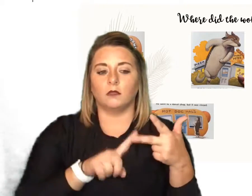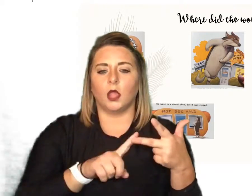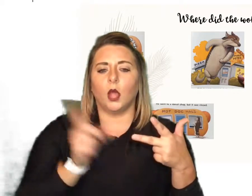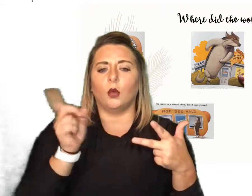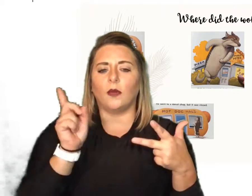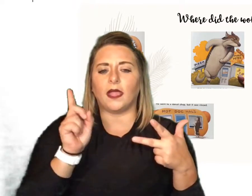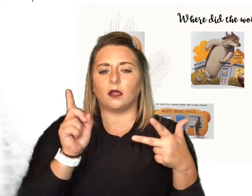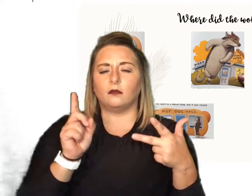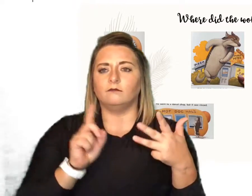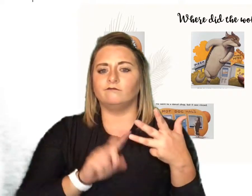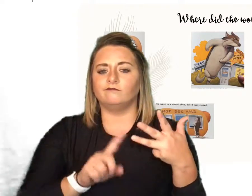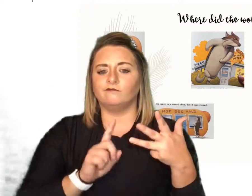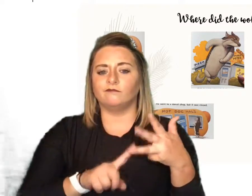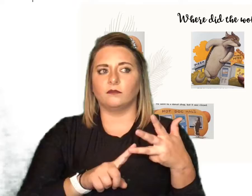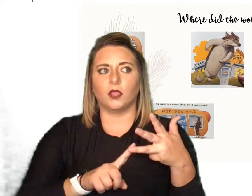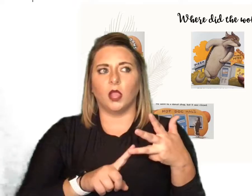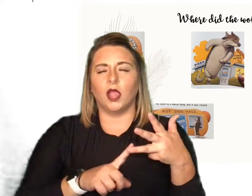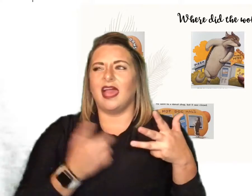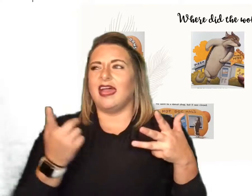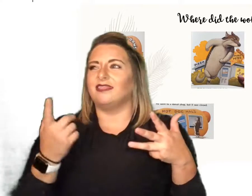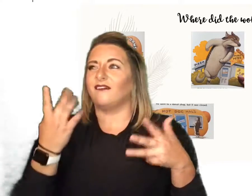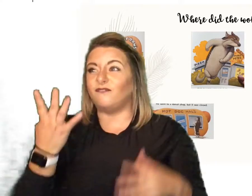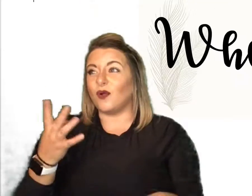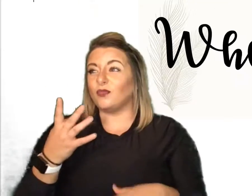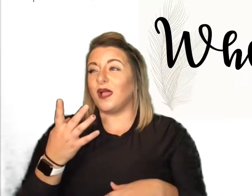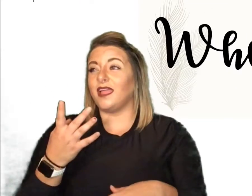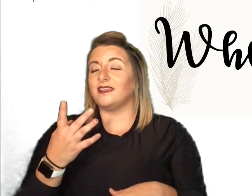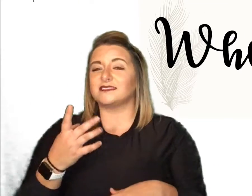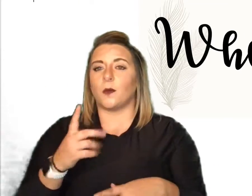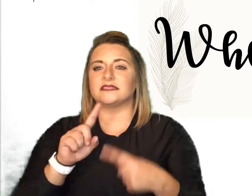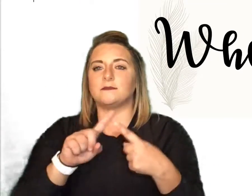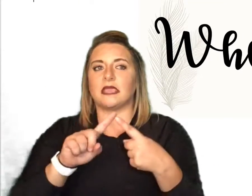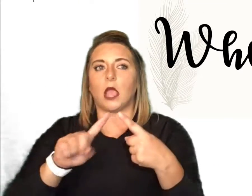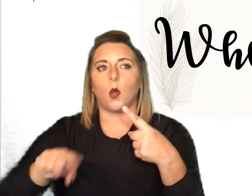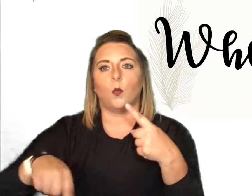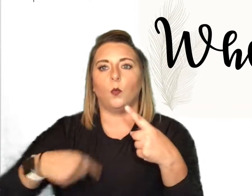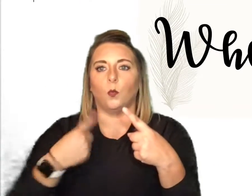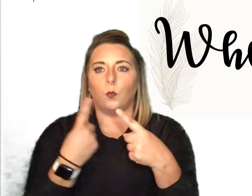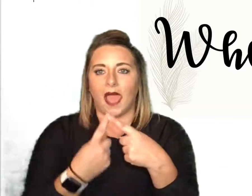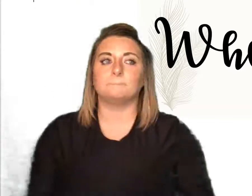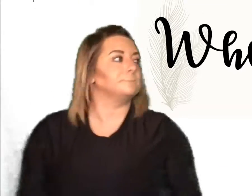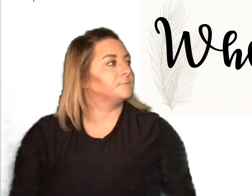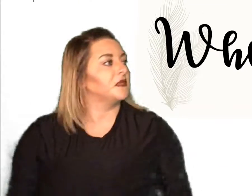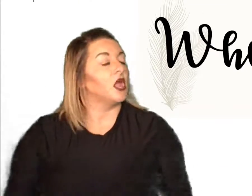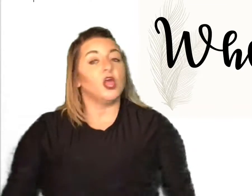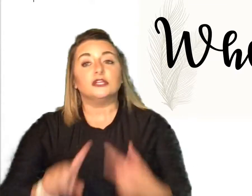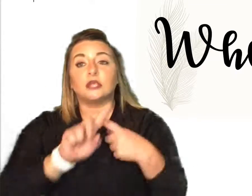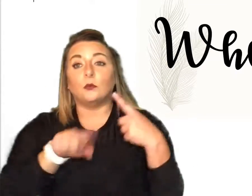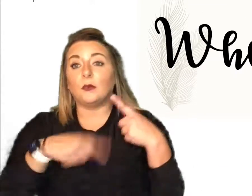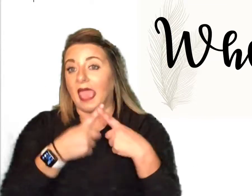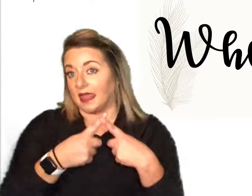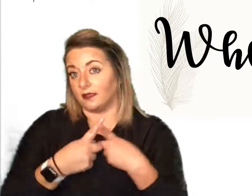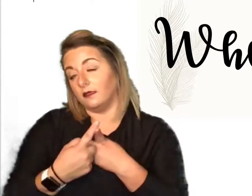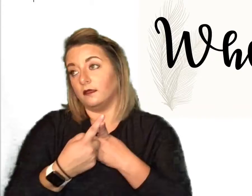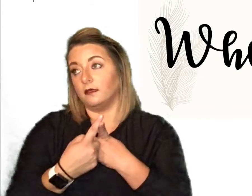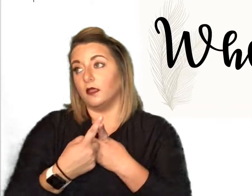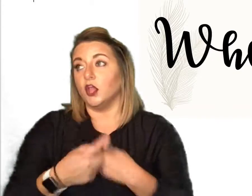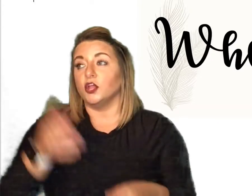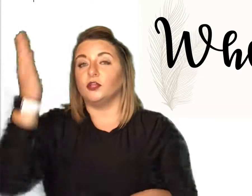what, where. The 4th one is going to be when. So